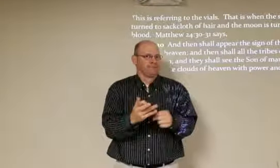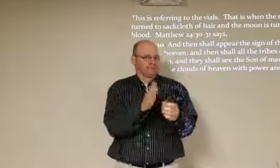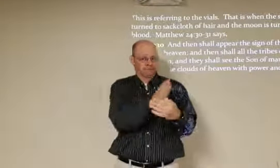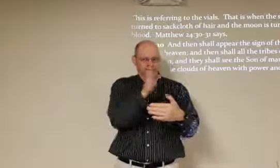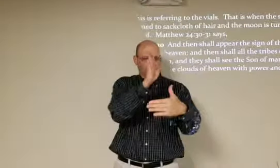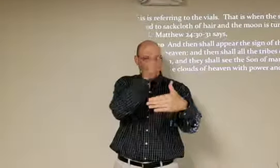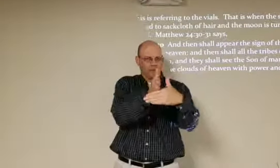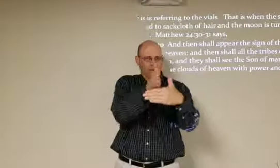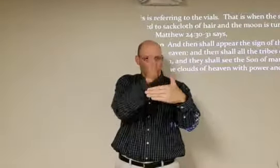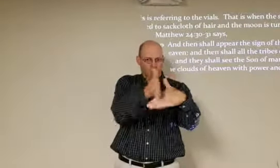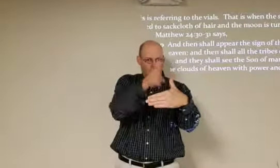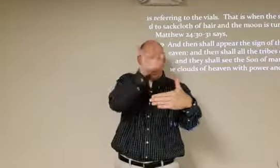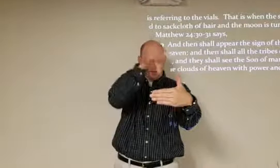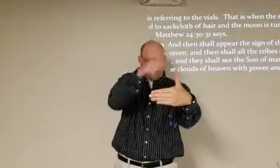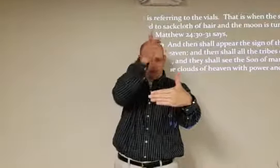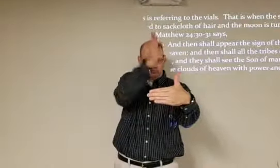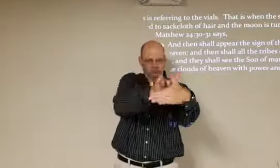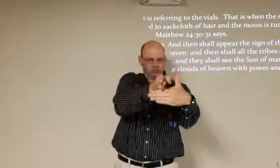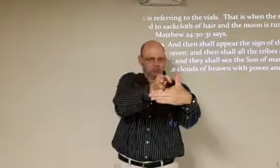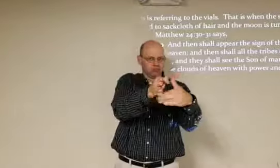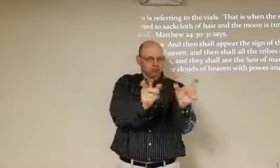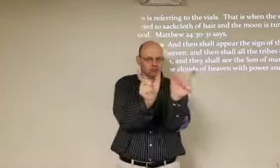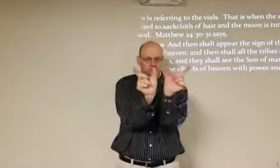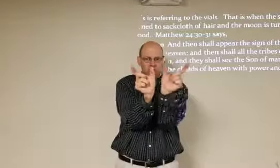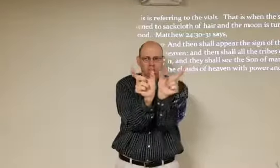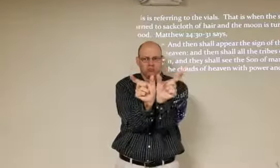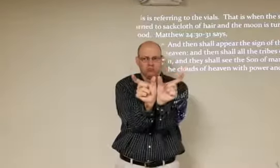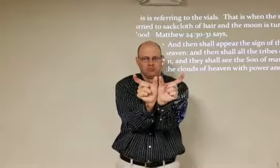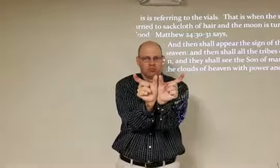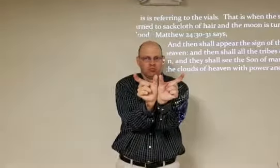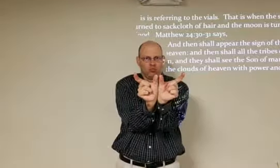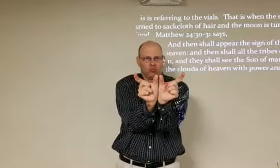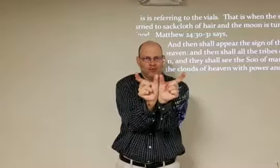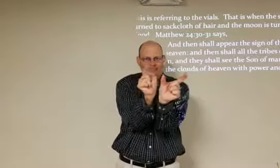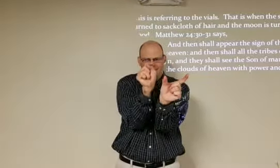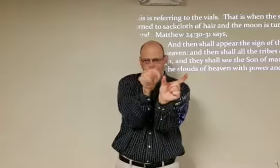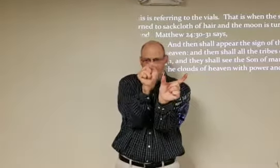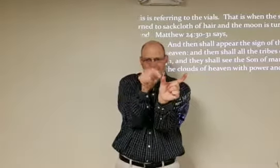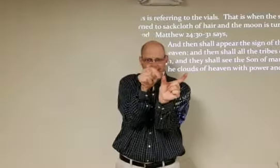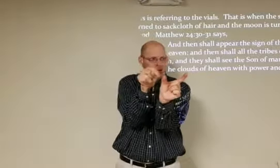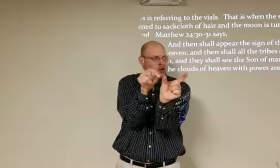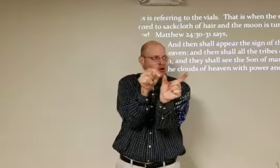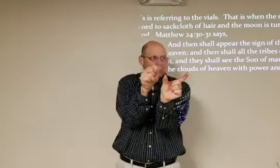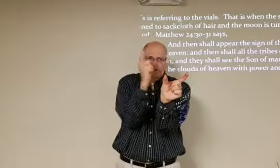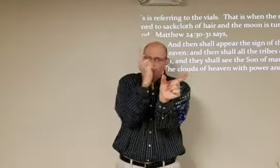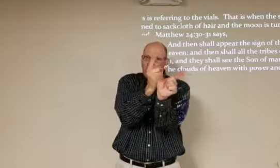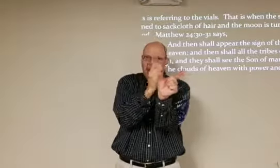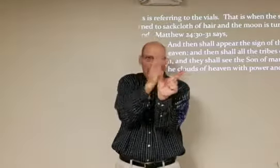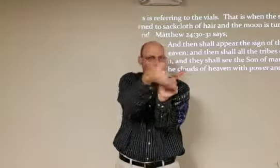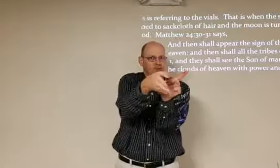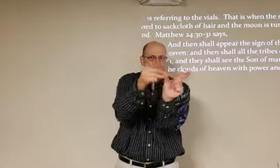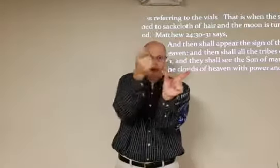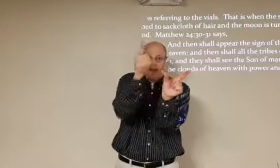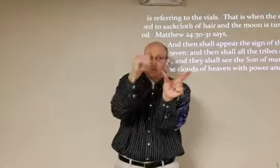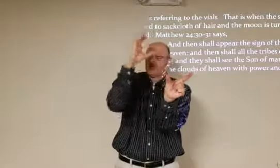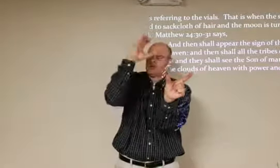So 3.5 years. There's a time period there. 3.5 and 3.5. Right there. Right in that